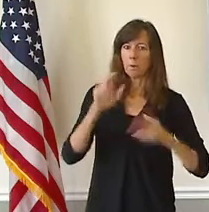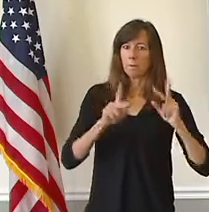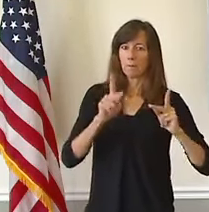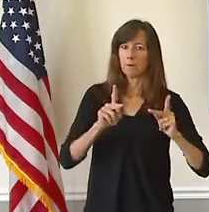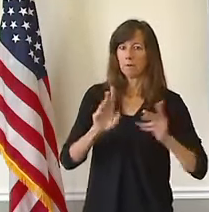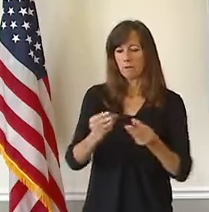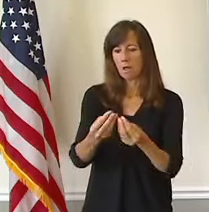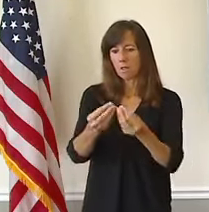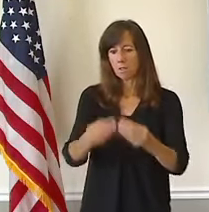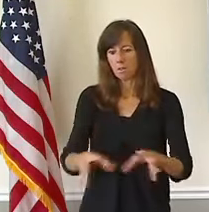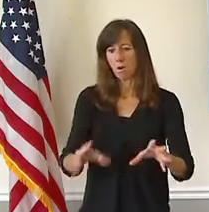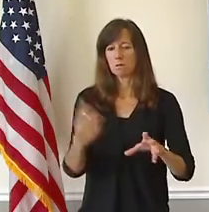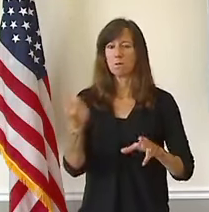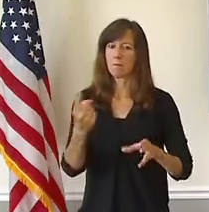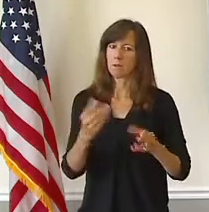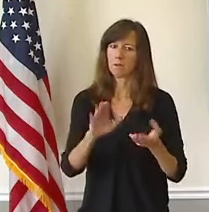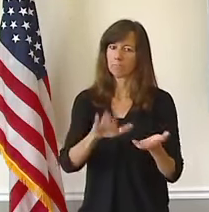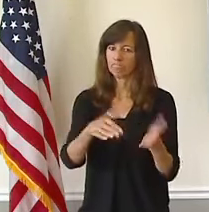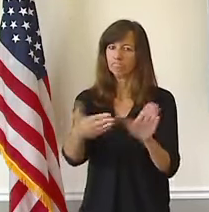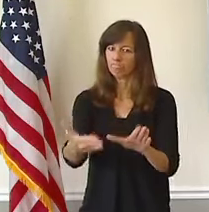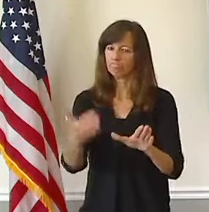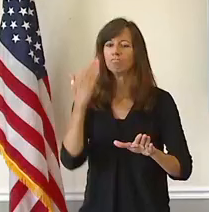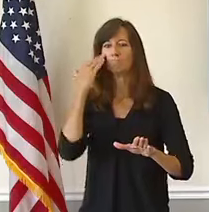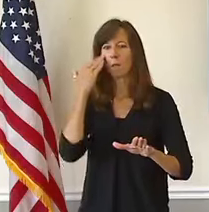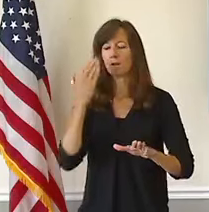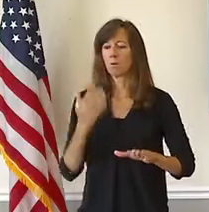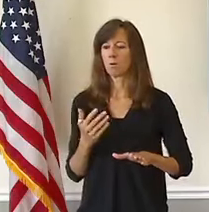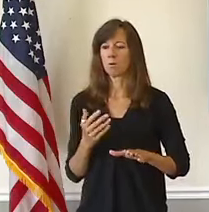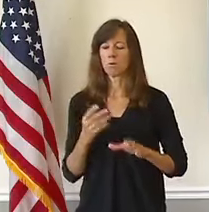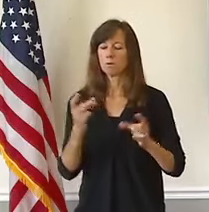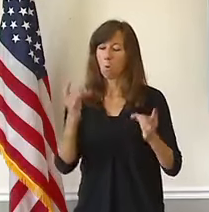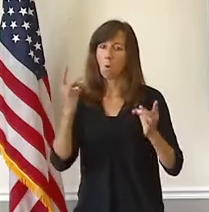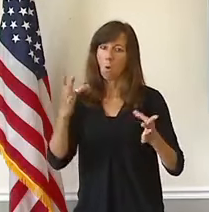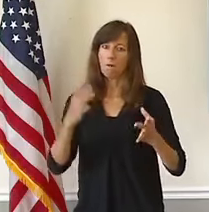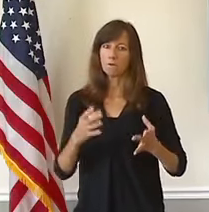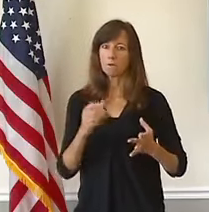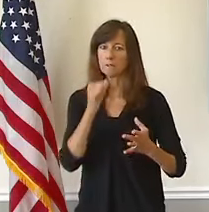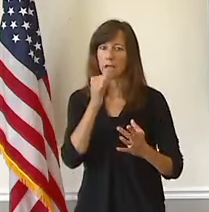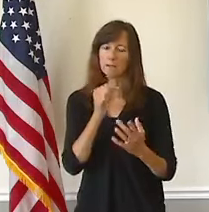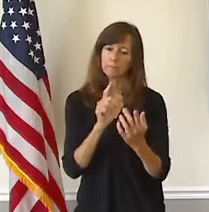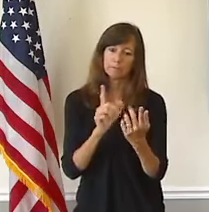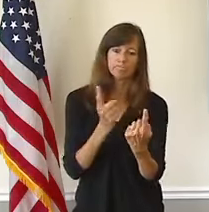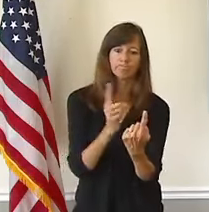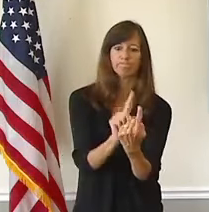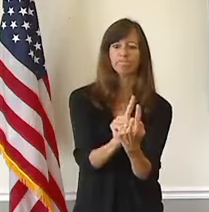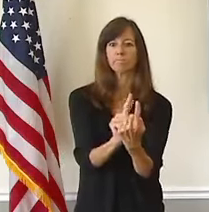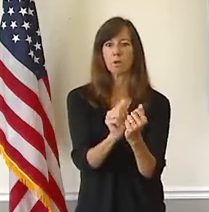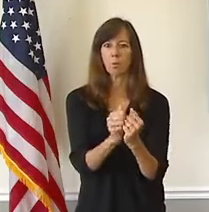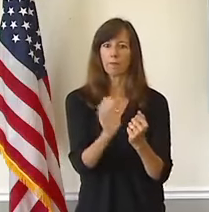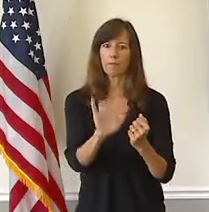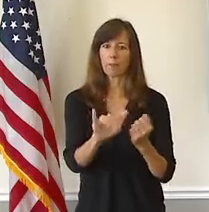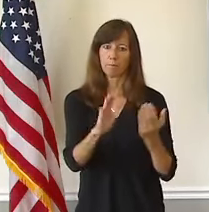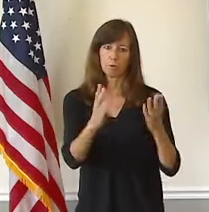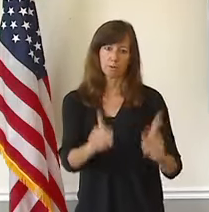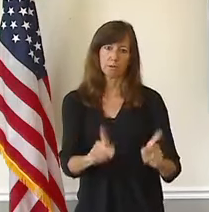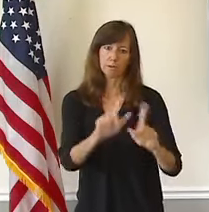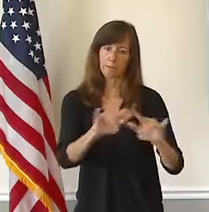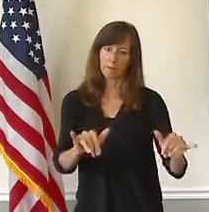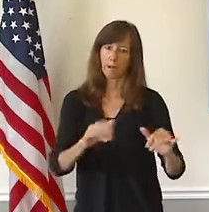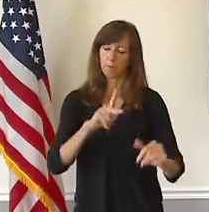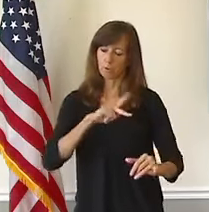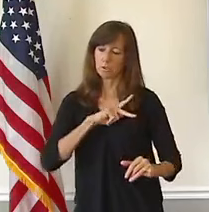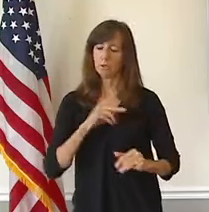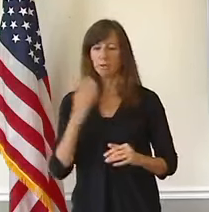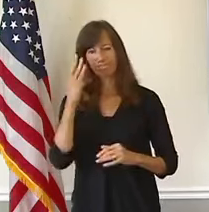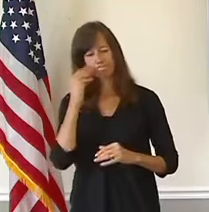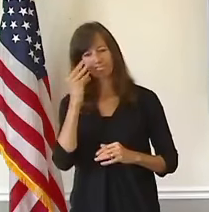one and not be able to be there with that person. But I can tell you that the nursing home administration and staff here in Dutchess County has